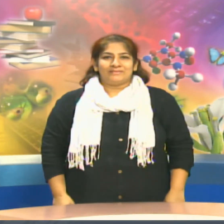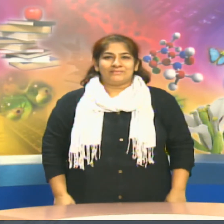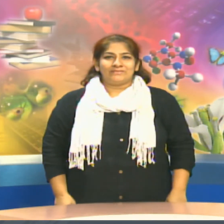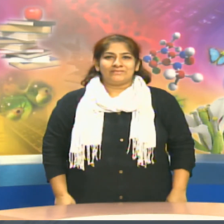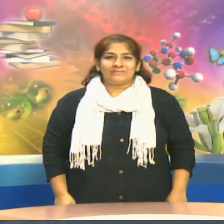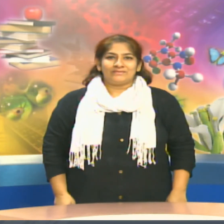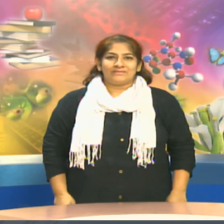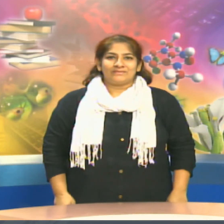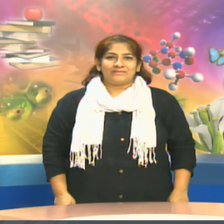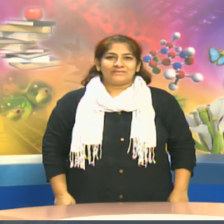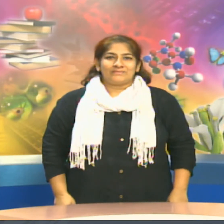a format.